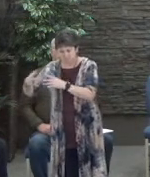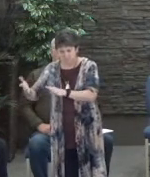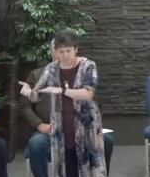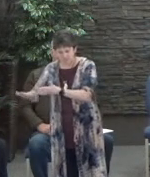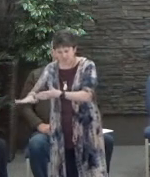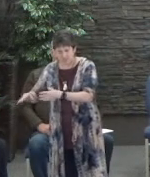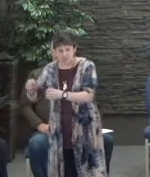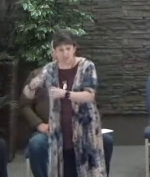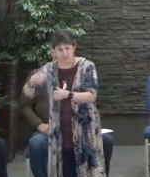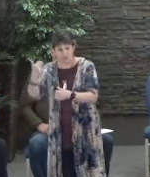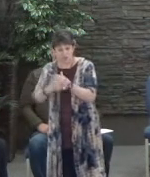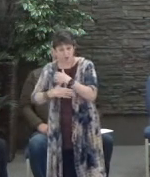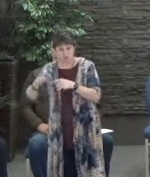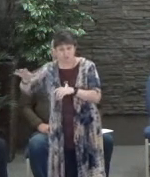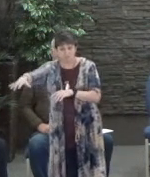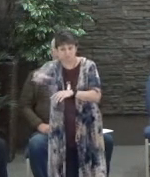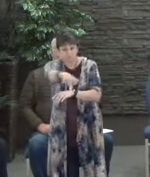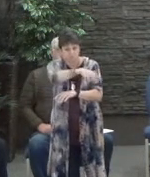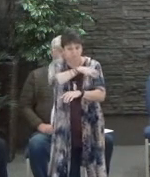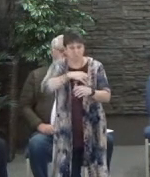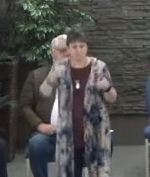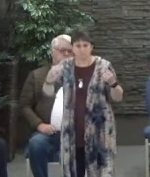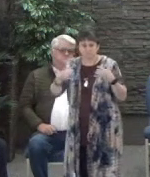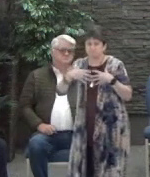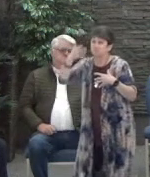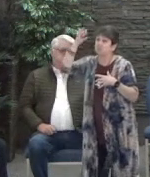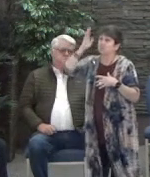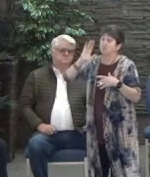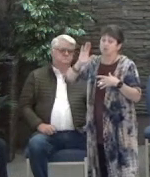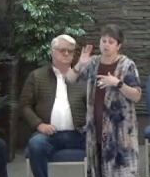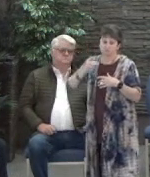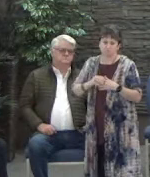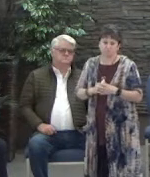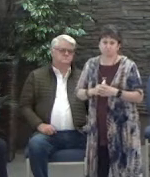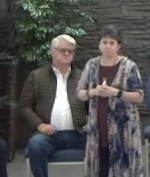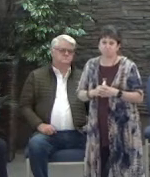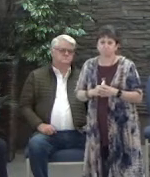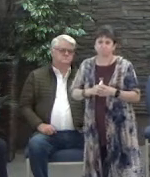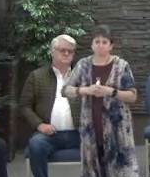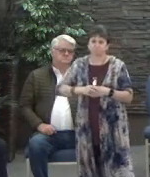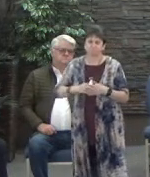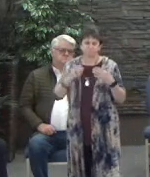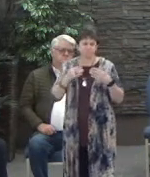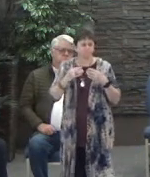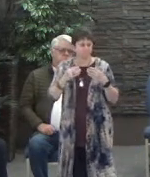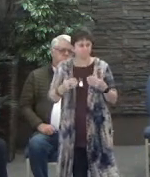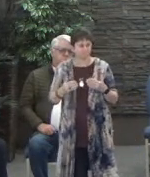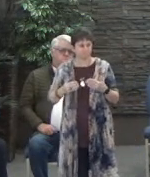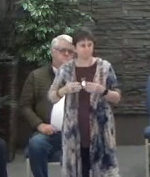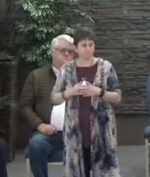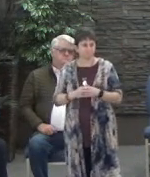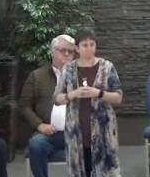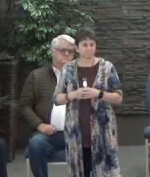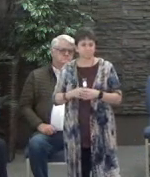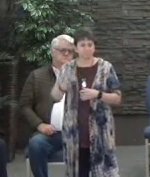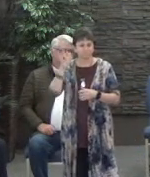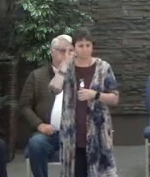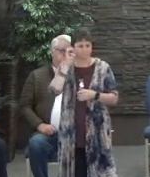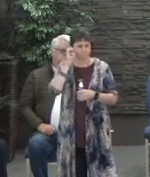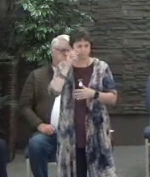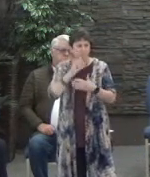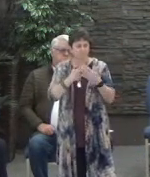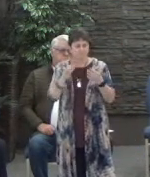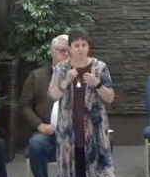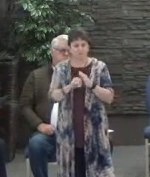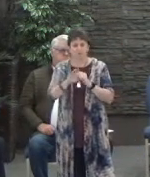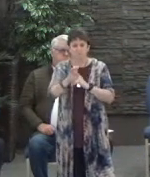and rest for Judah instead of the devastation that they were facing. We're going to go ahead and listen to some things that